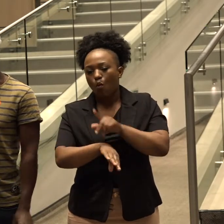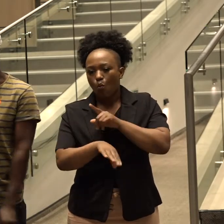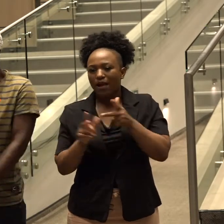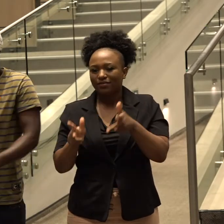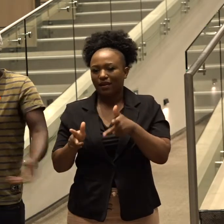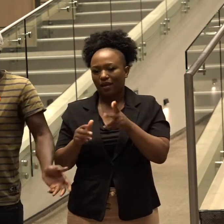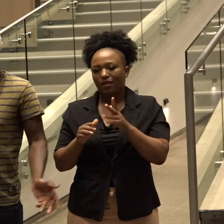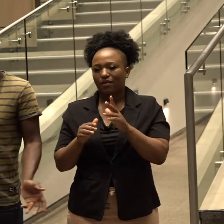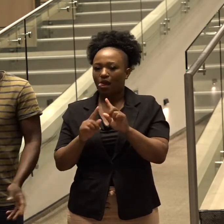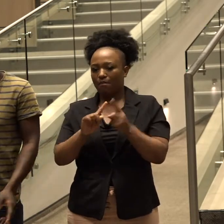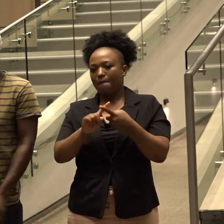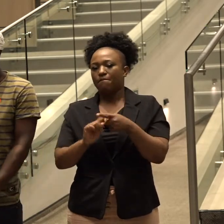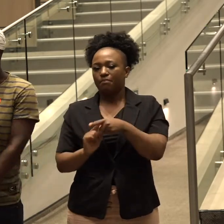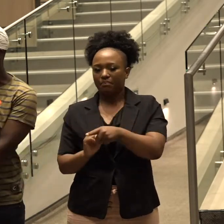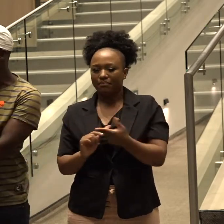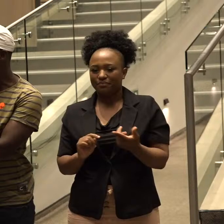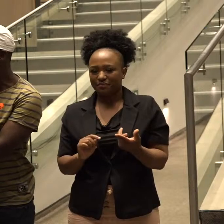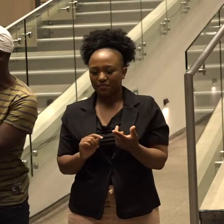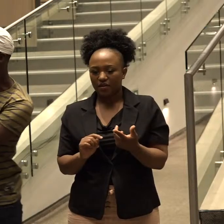images